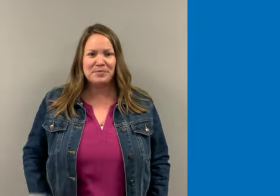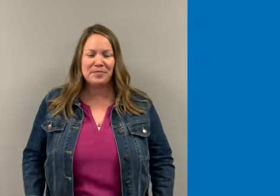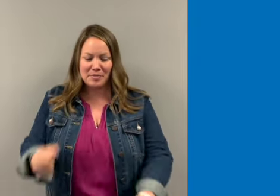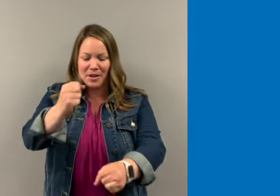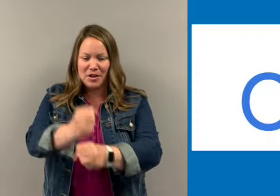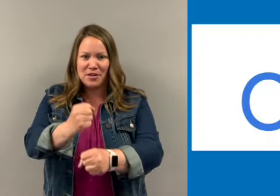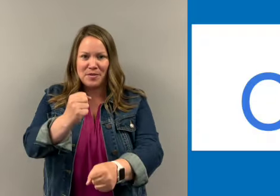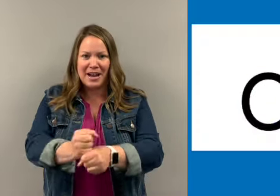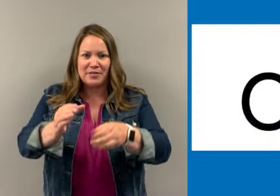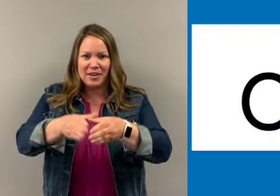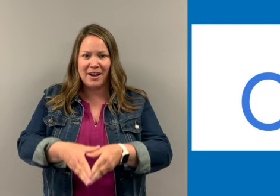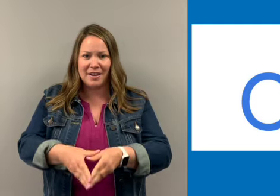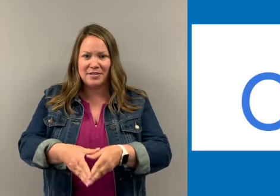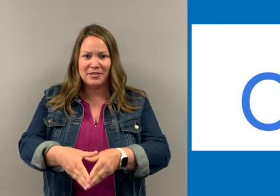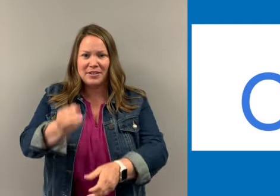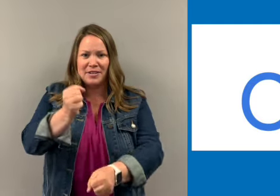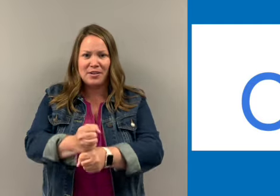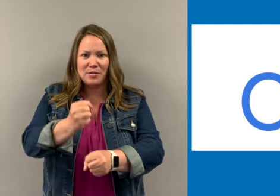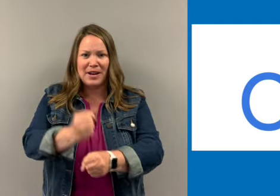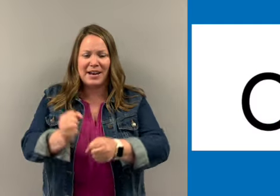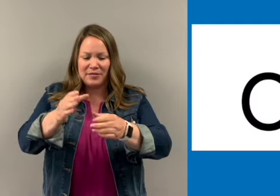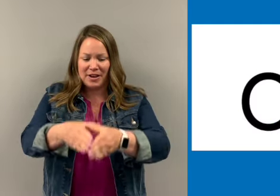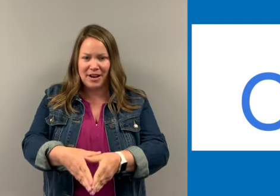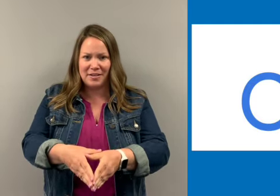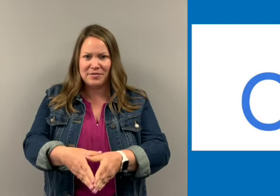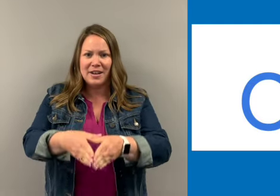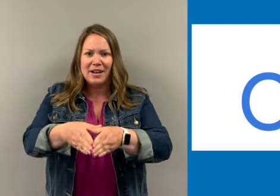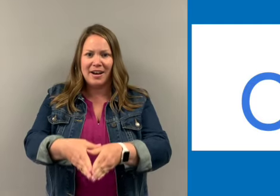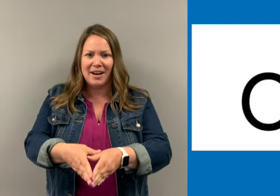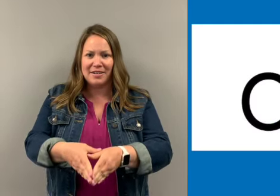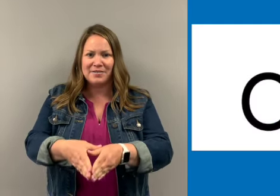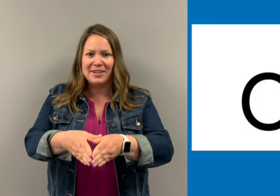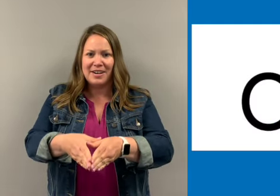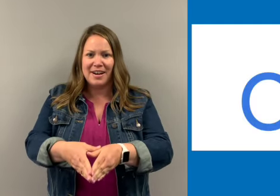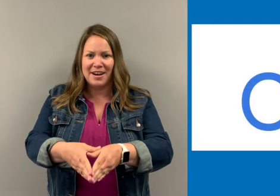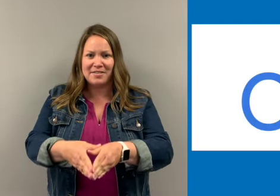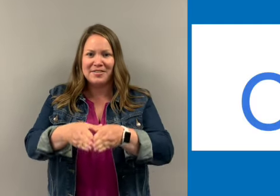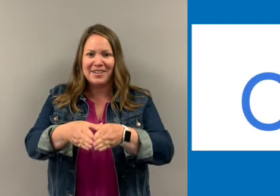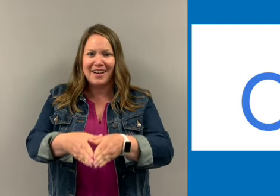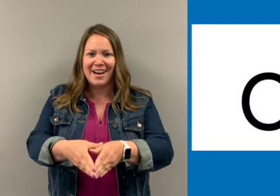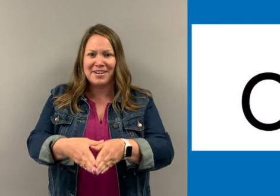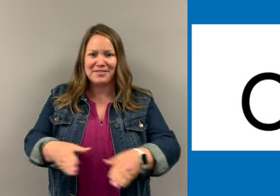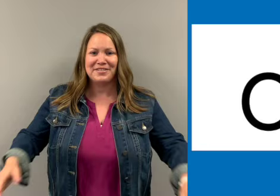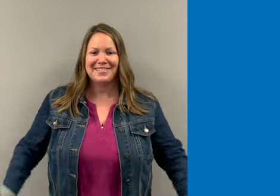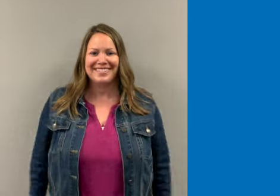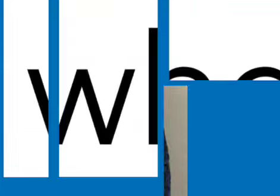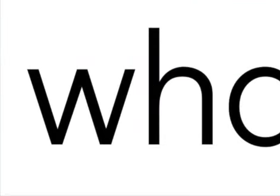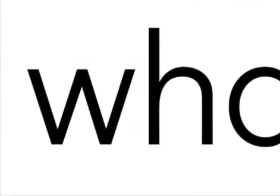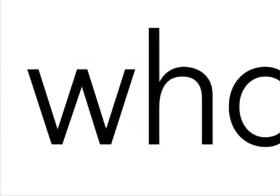turn. O-F, of. O-F, of. Of, of, of.